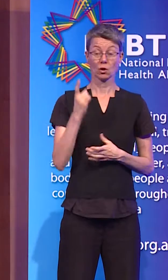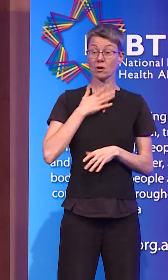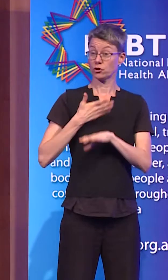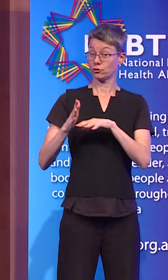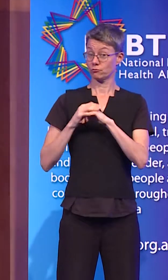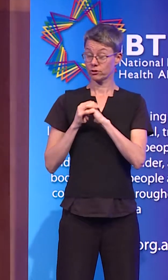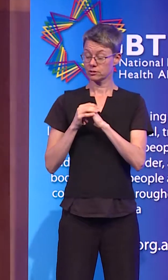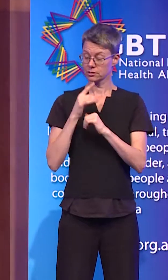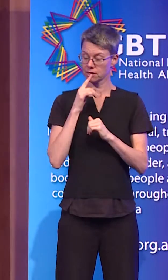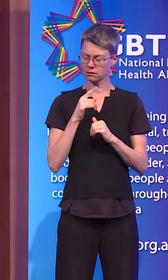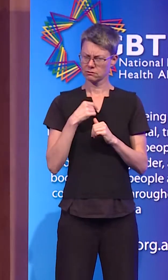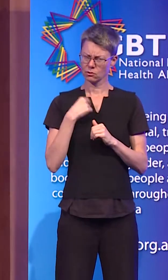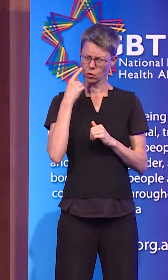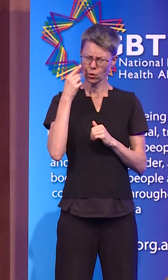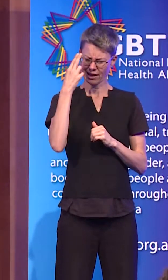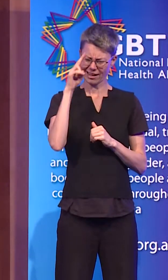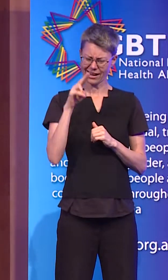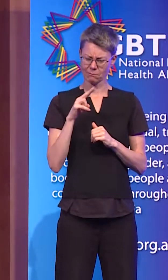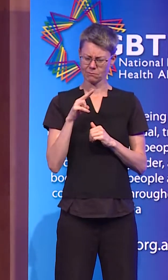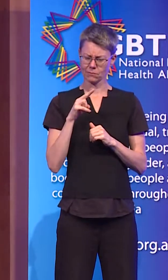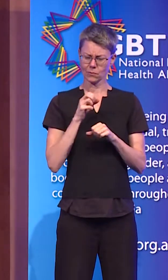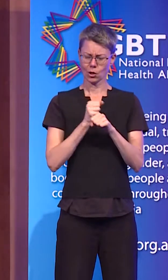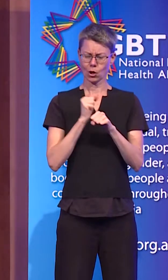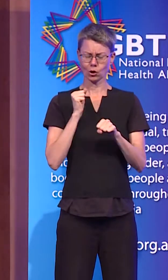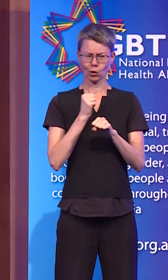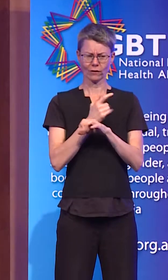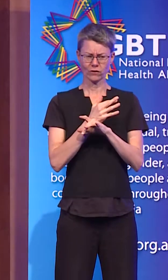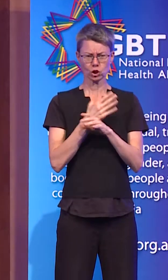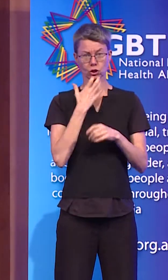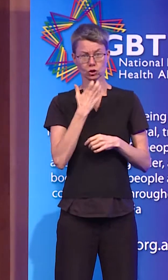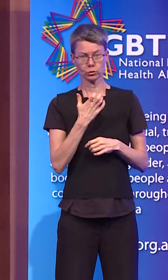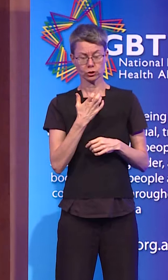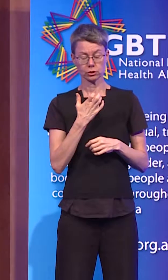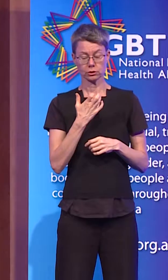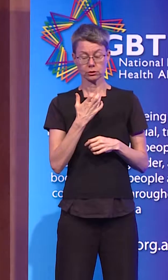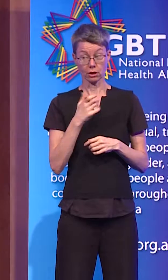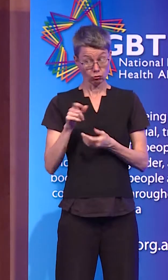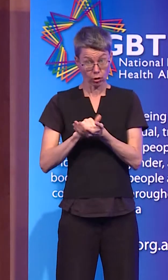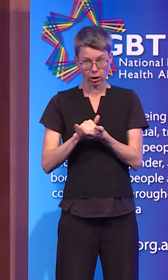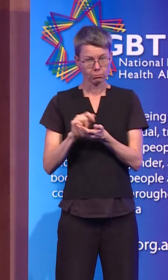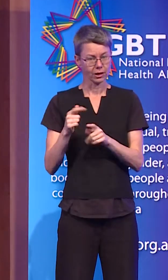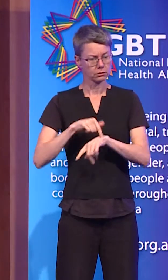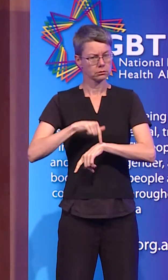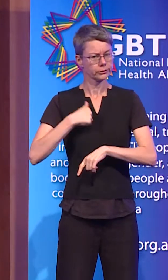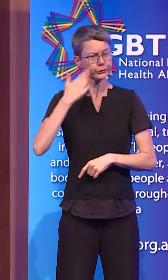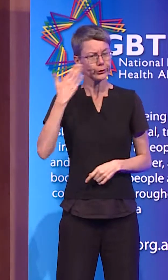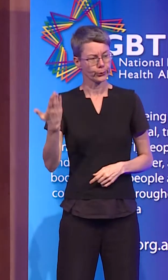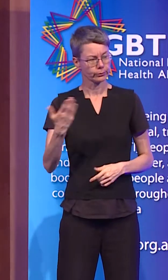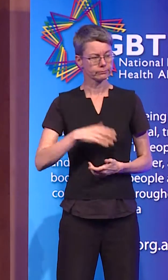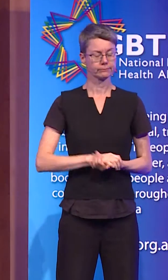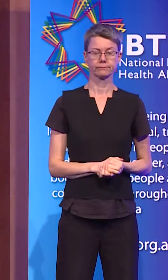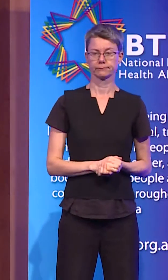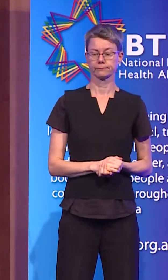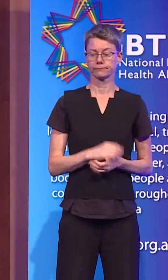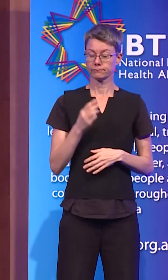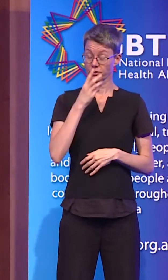One of my new friends said they thought my name Goldfish was Jewish. They were right, though I didn't know that. So at